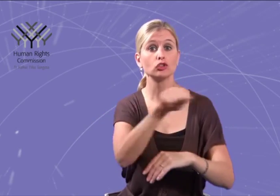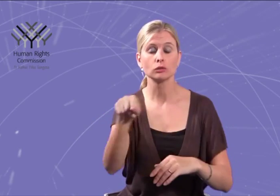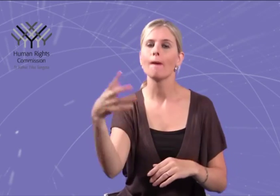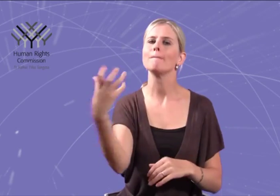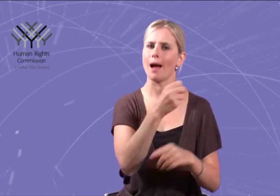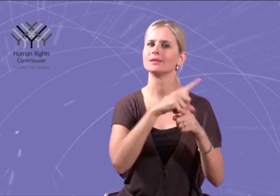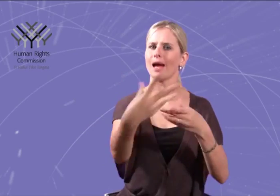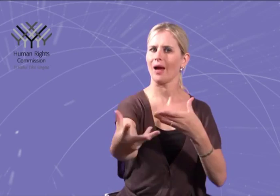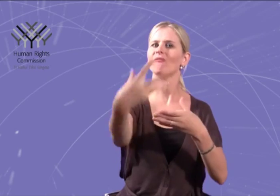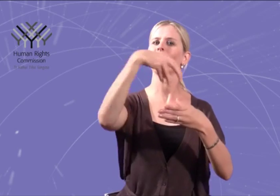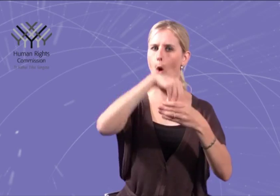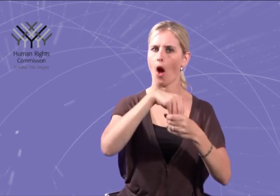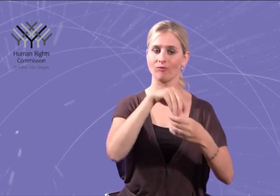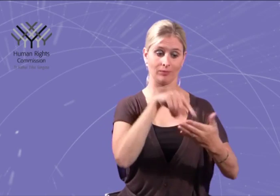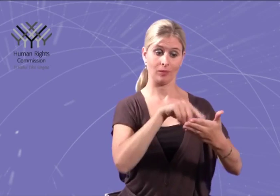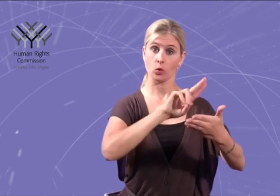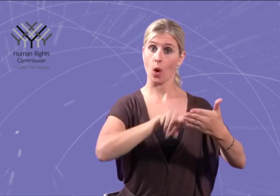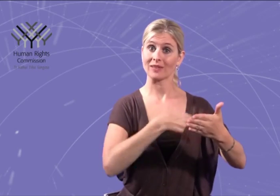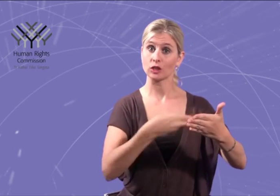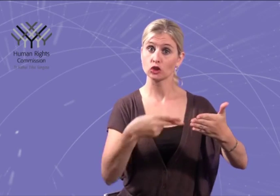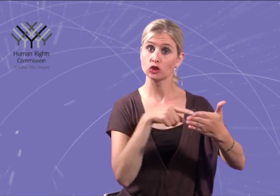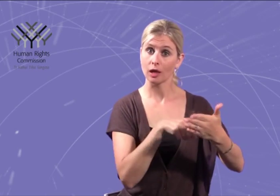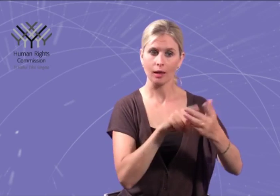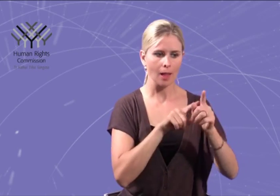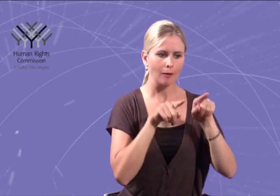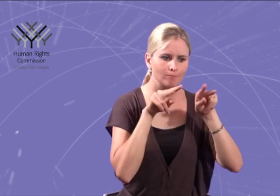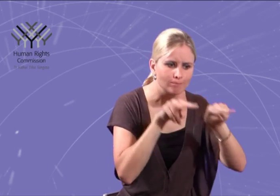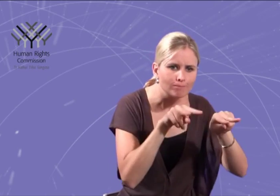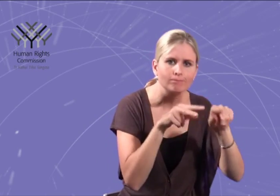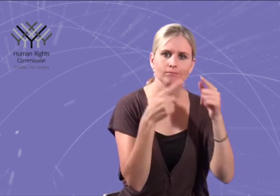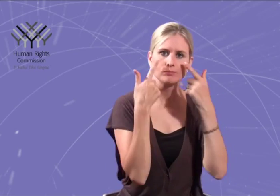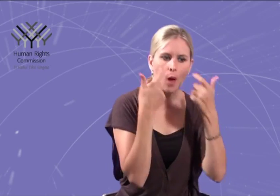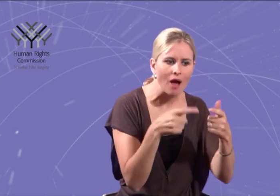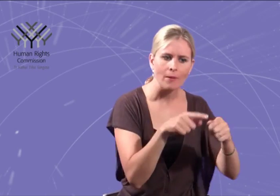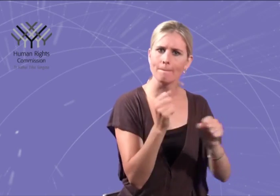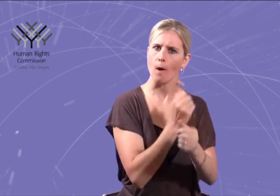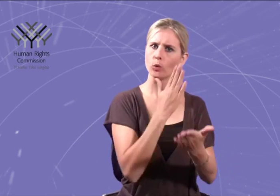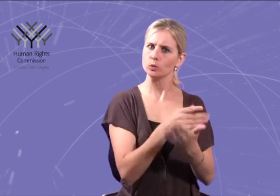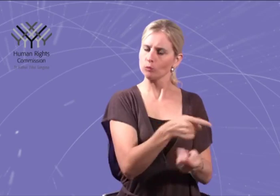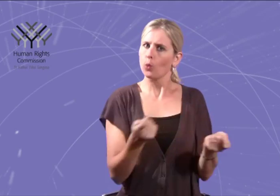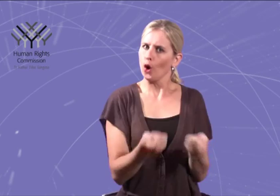their organisations must be involved in how the Convention is implemented.